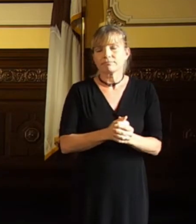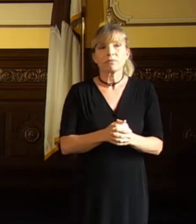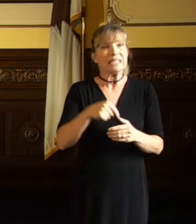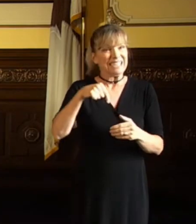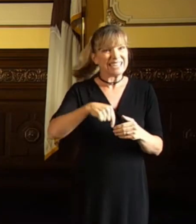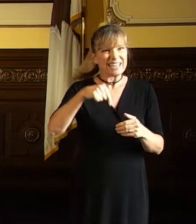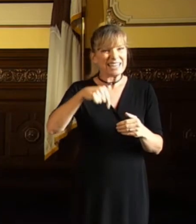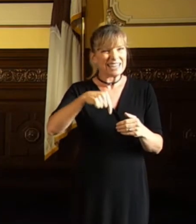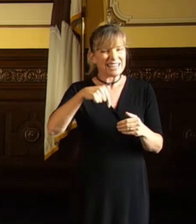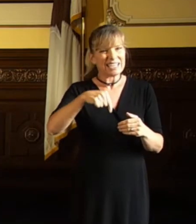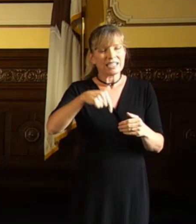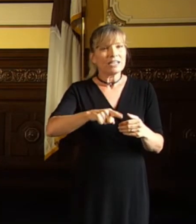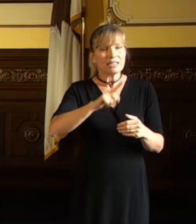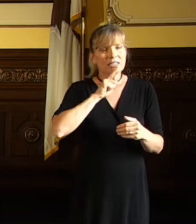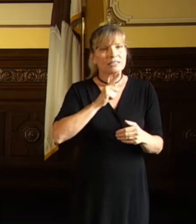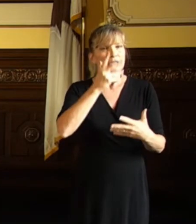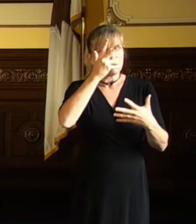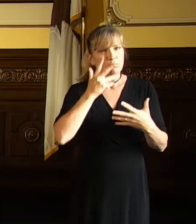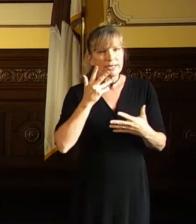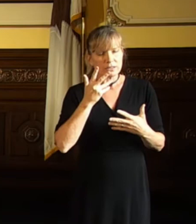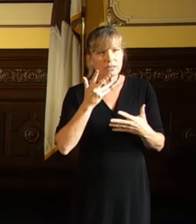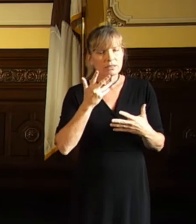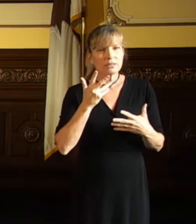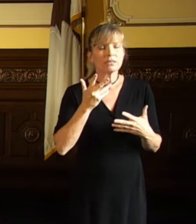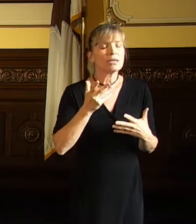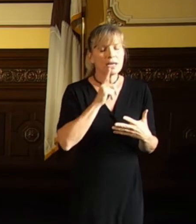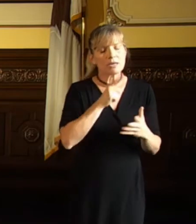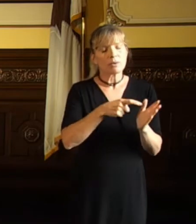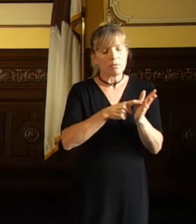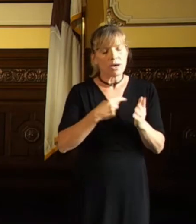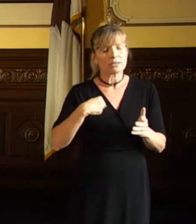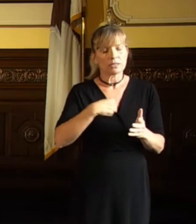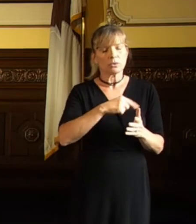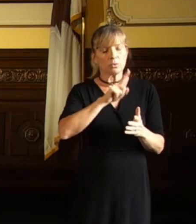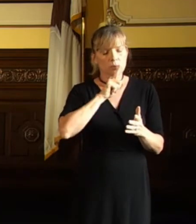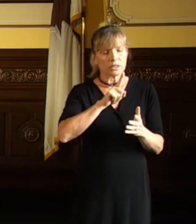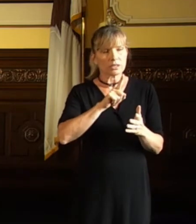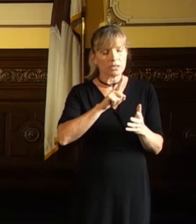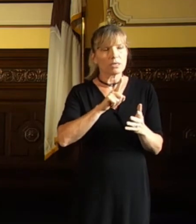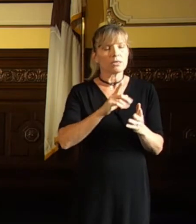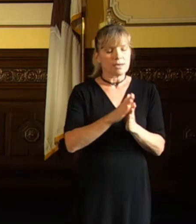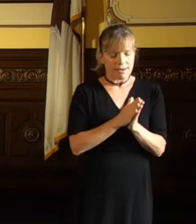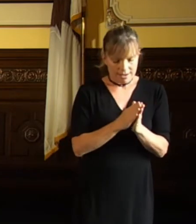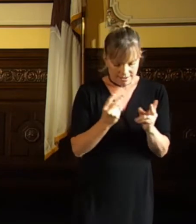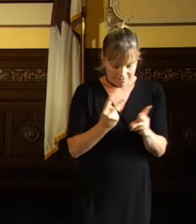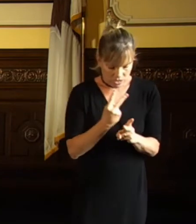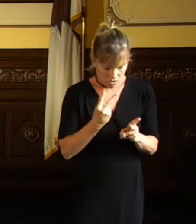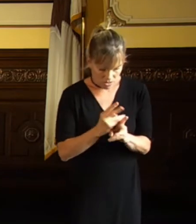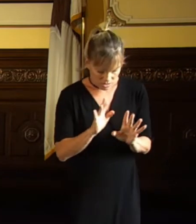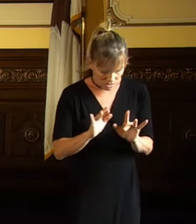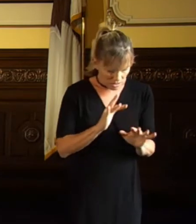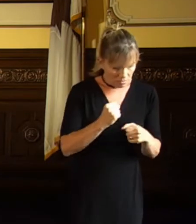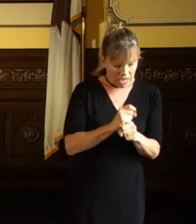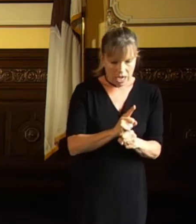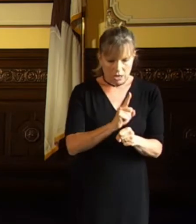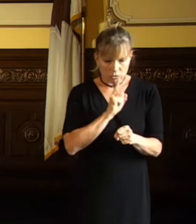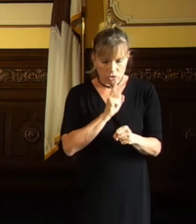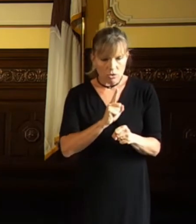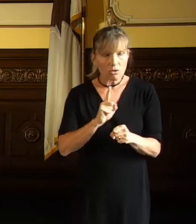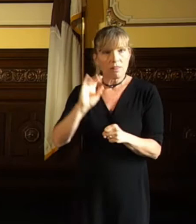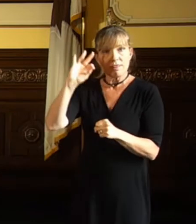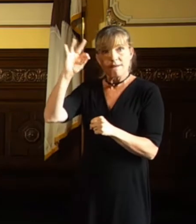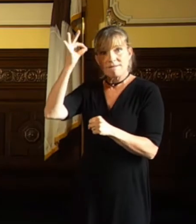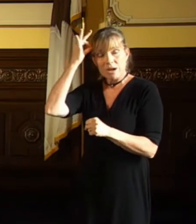And it's a tragedy that requires us to really put shoulder to the wheel to make sure that not only the